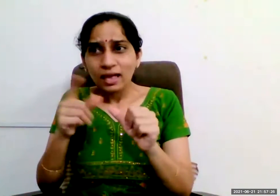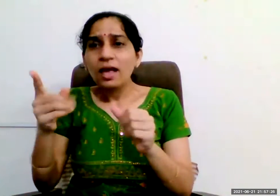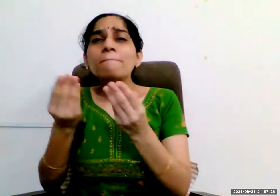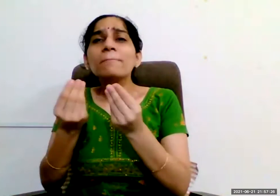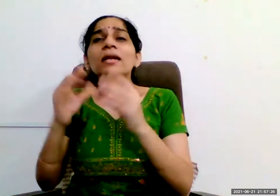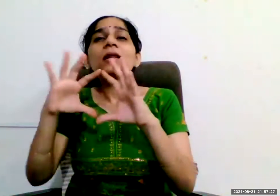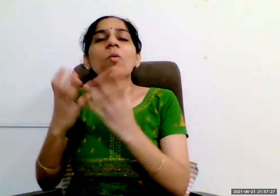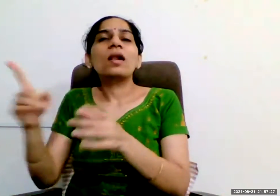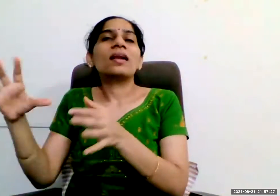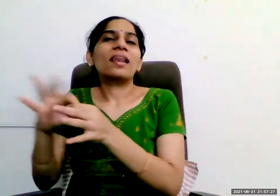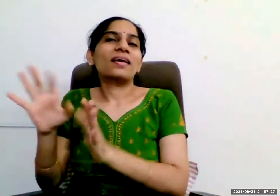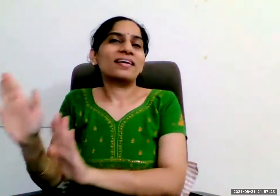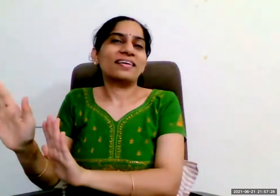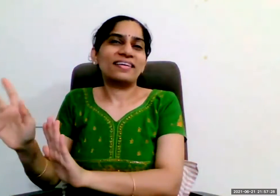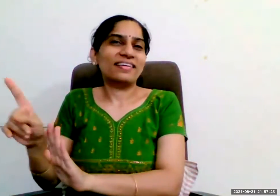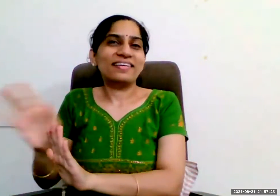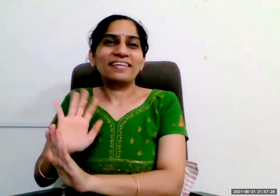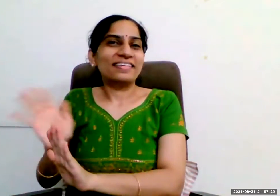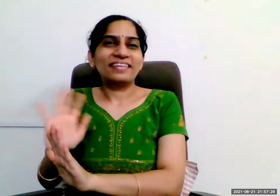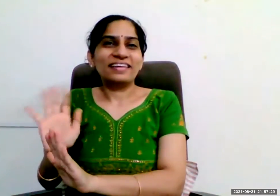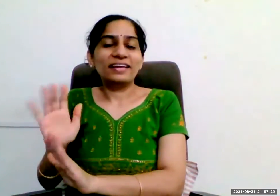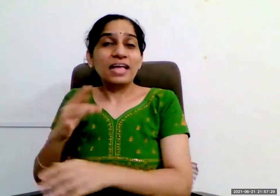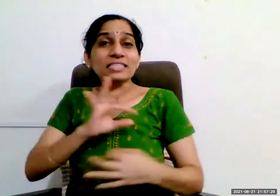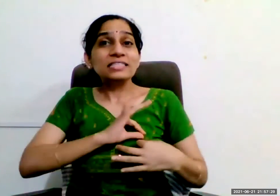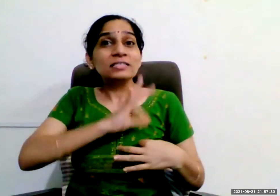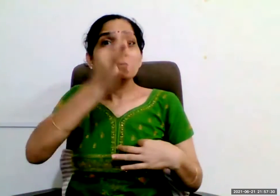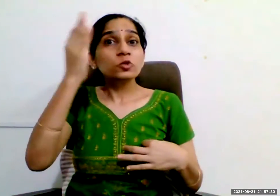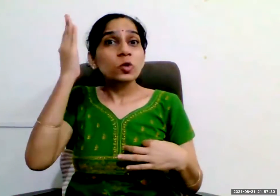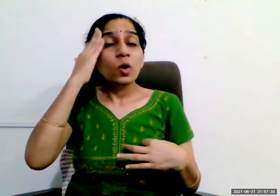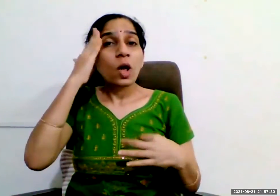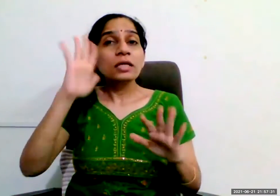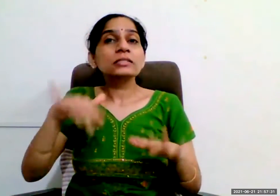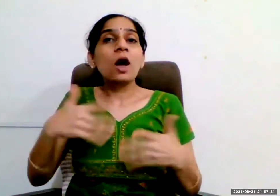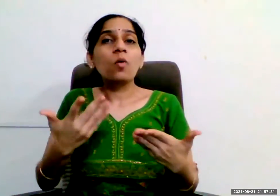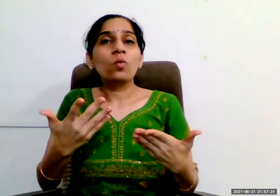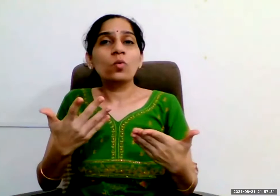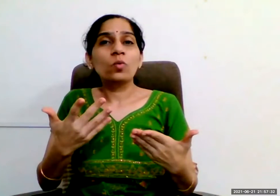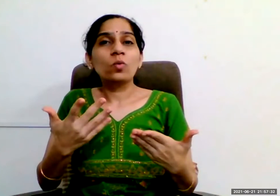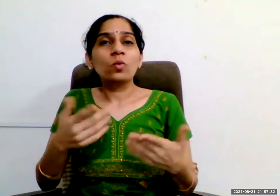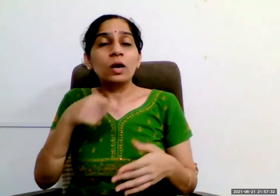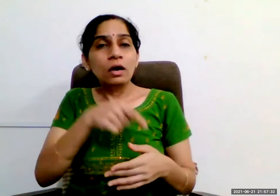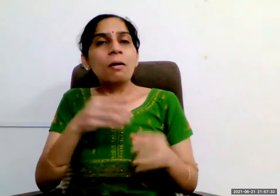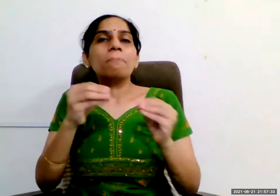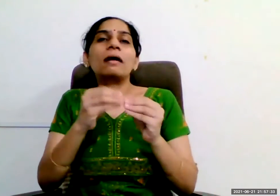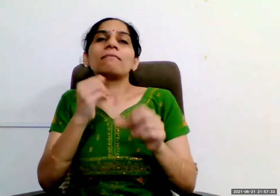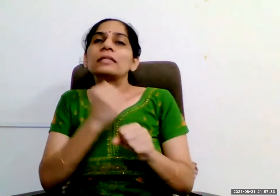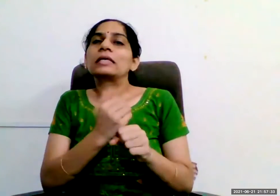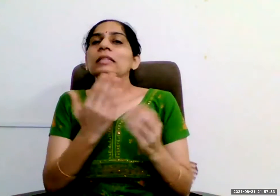spiritual knowledge, which comes from reading Bhagavad Gita, Srimad Bhagavatam, and